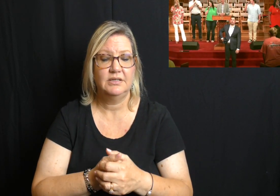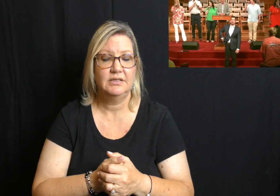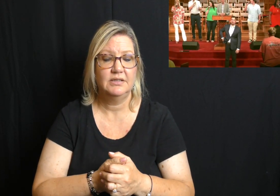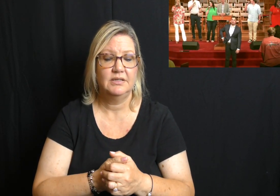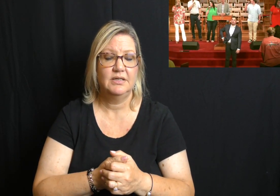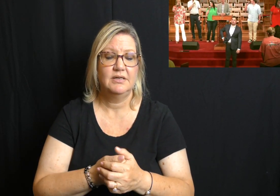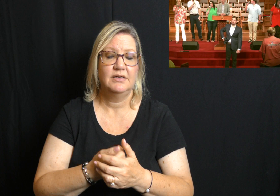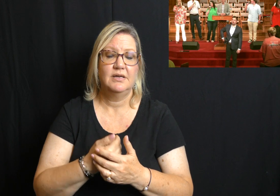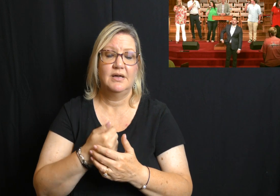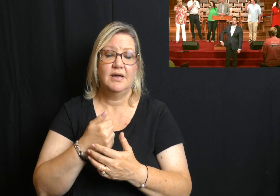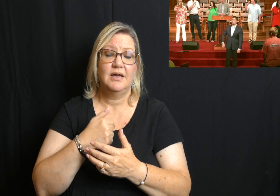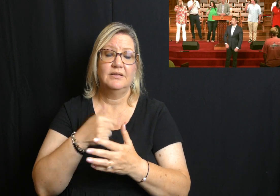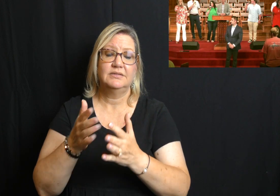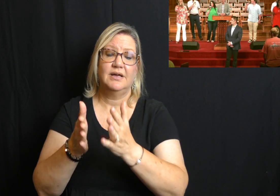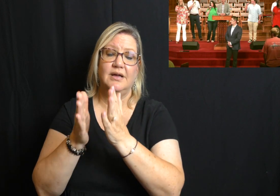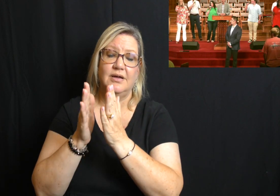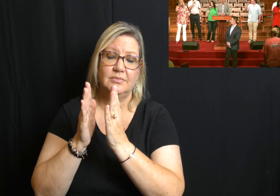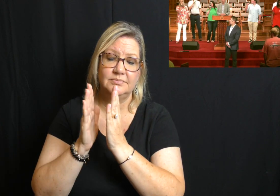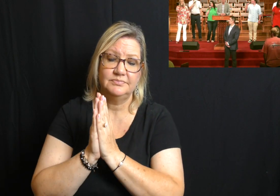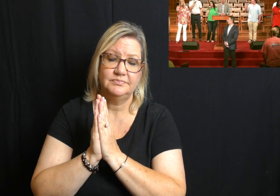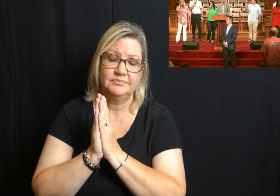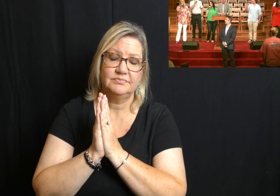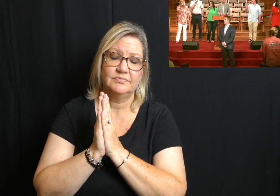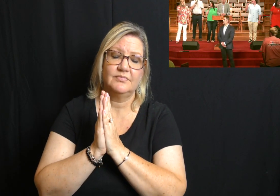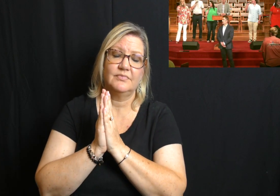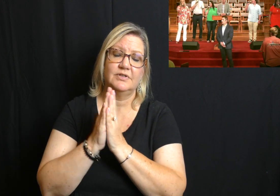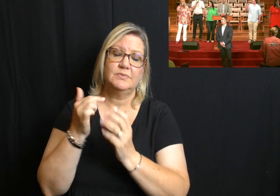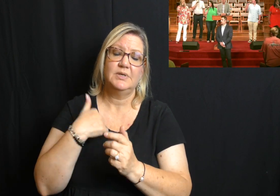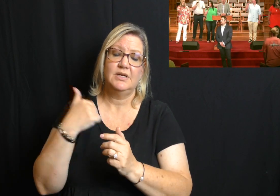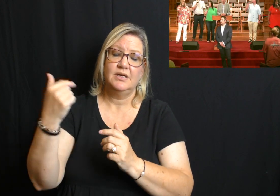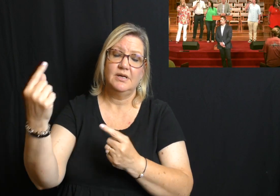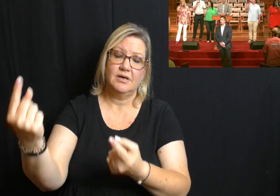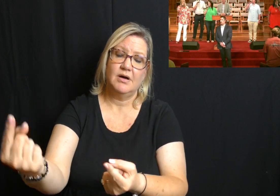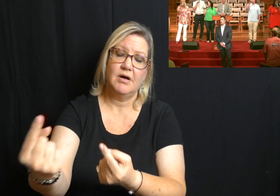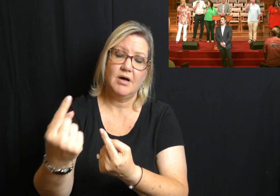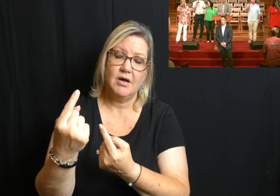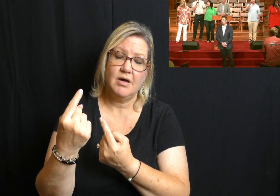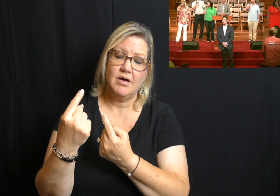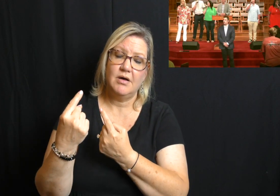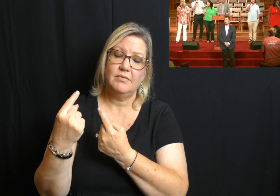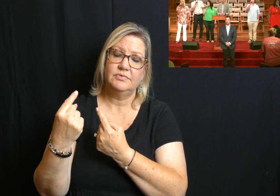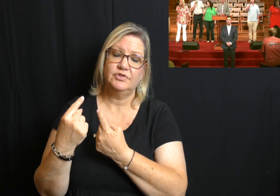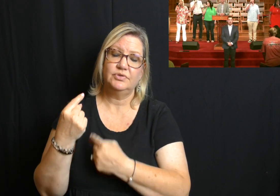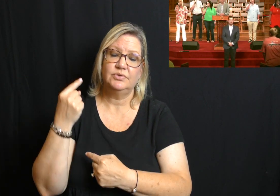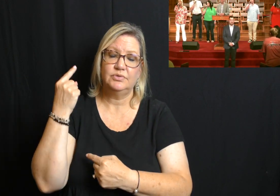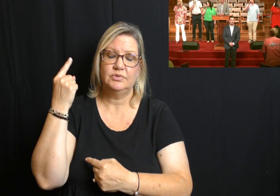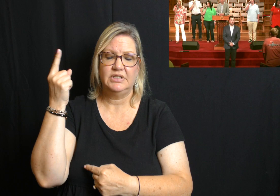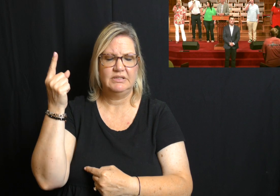Oh,